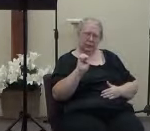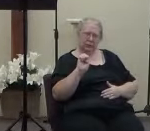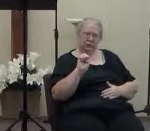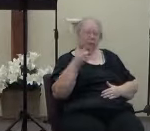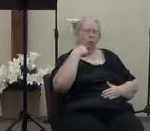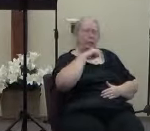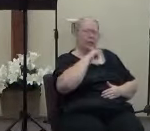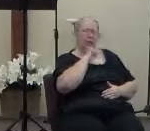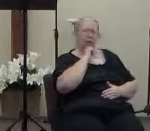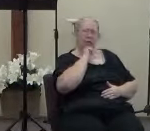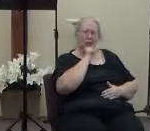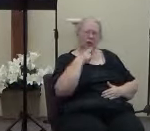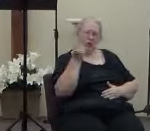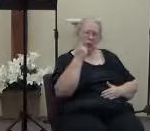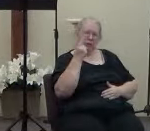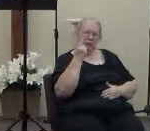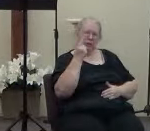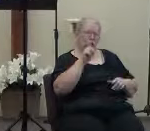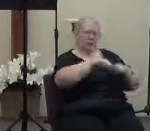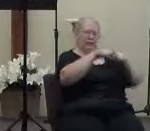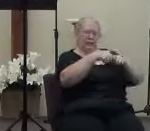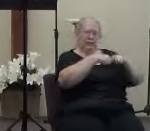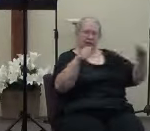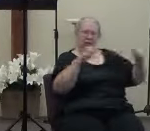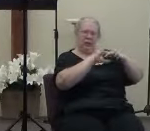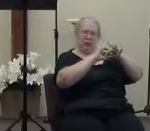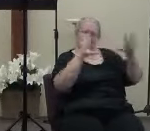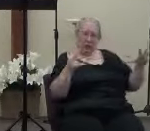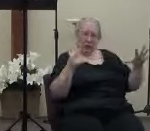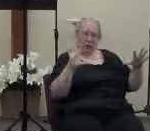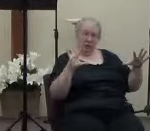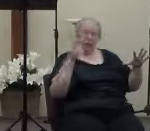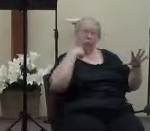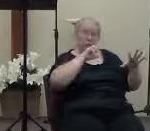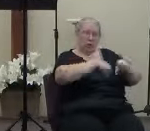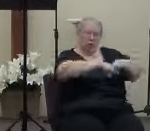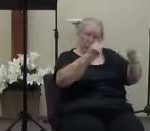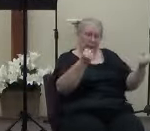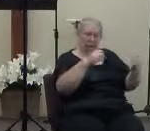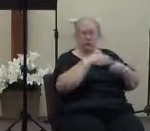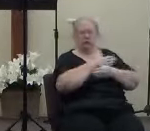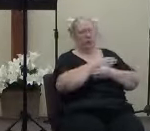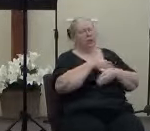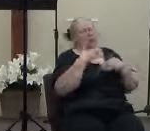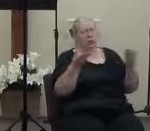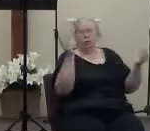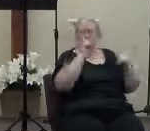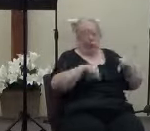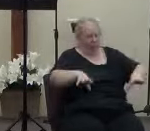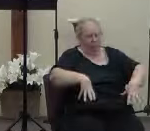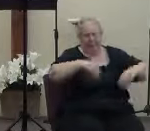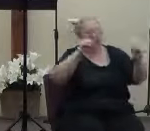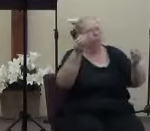untie that yoke, he's going to break it so you can't pick it up and put it back on again. Because if you're set free, you're free.